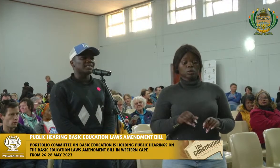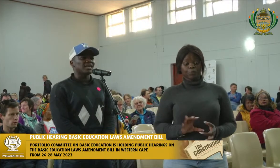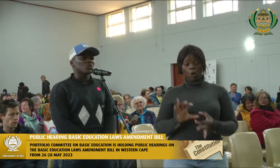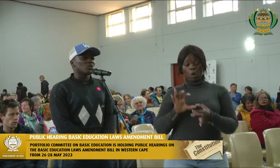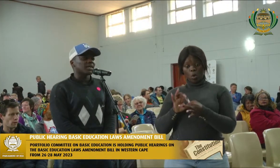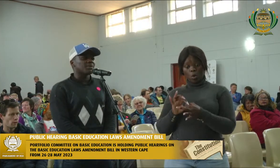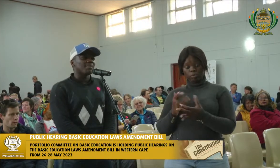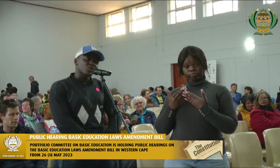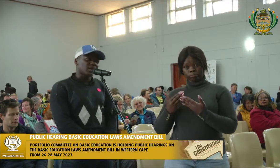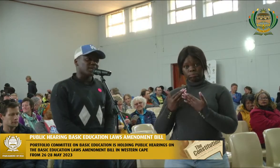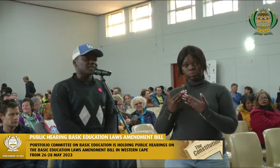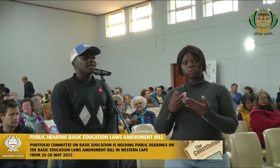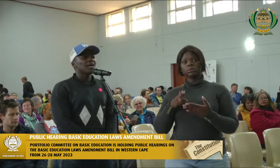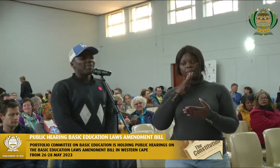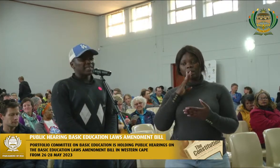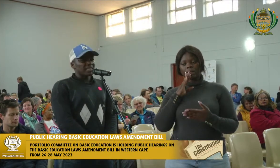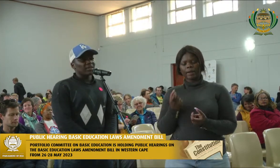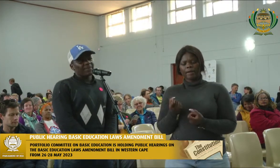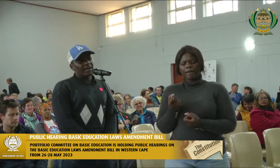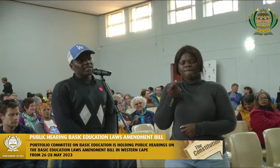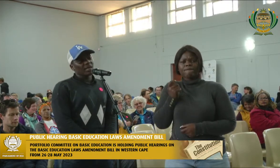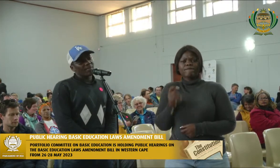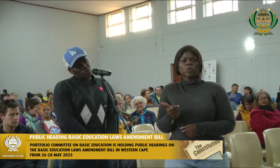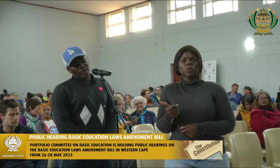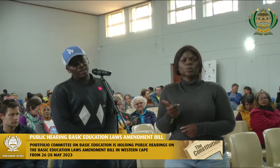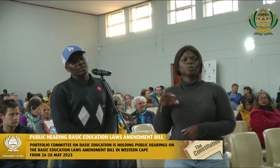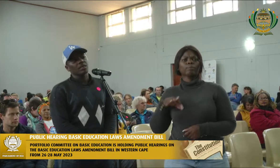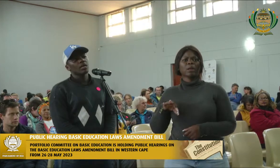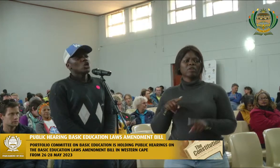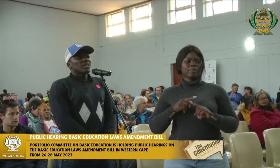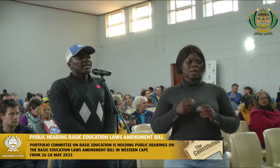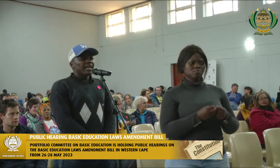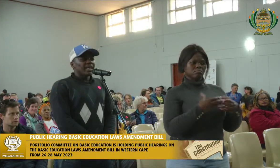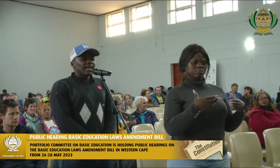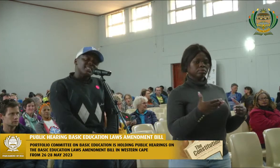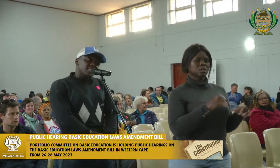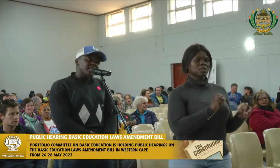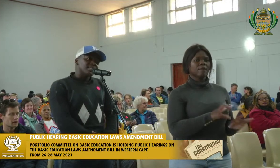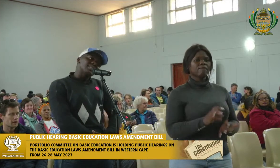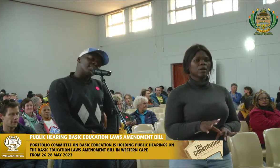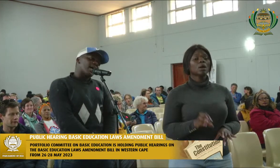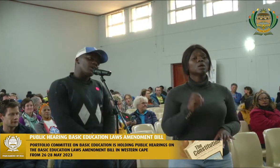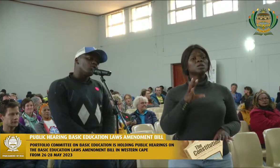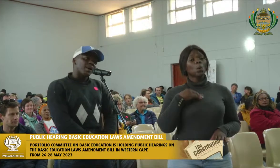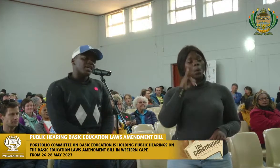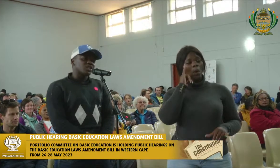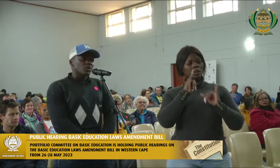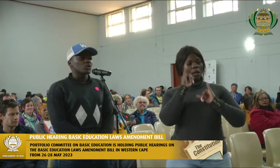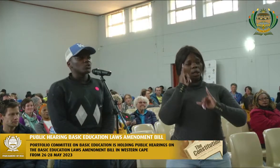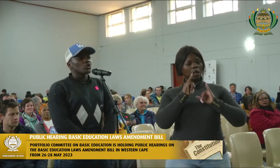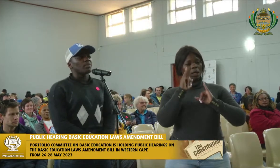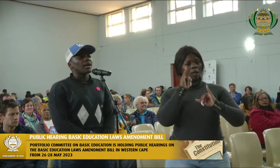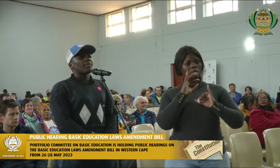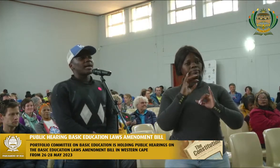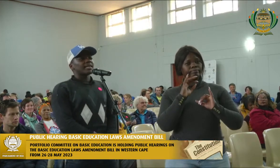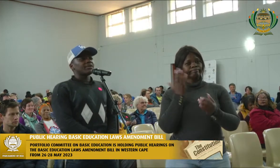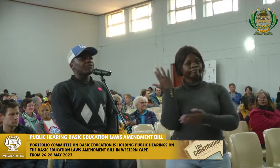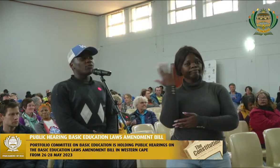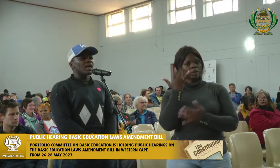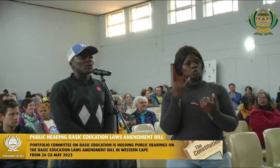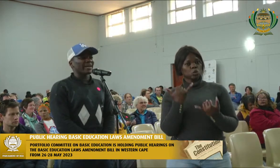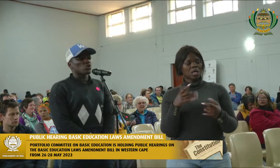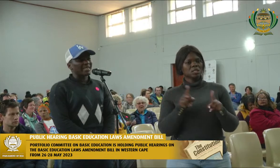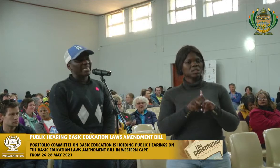benefit ila luka imanyorite, but is a safarisha imaturate. Le idea nizena yo pakati kwetu yendo